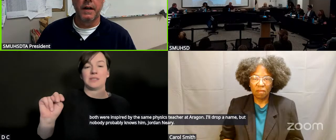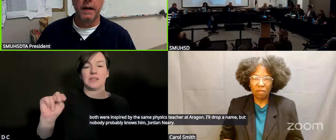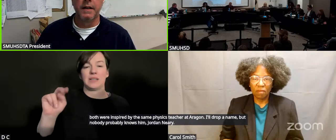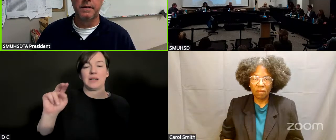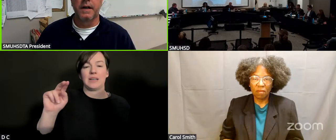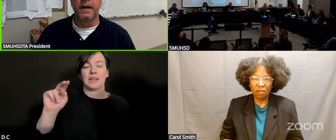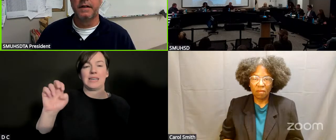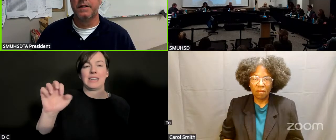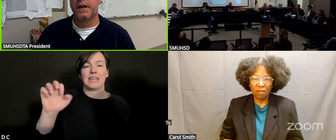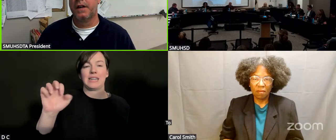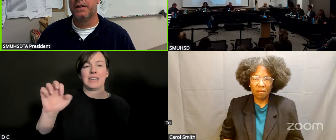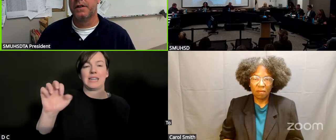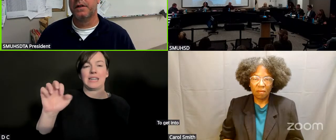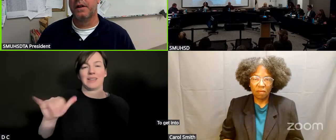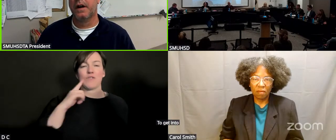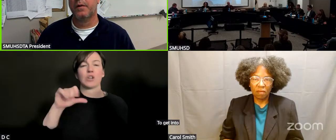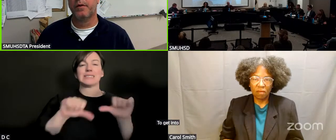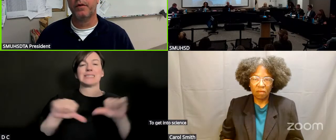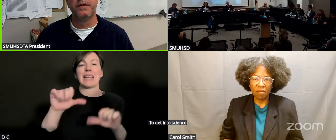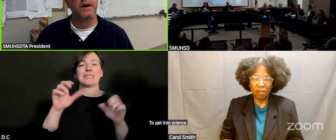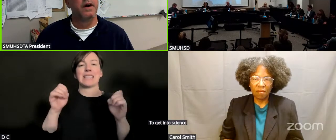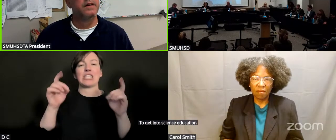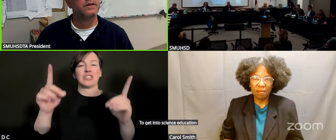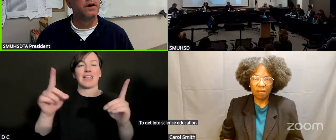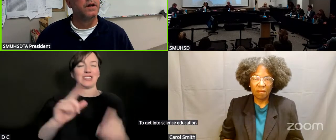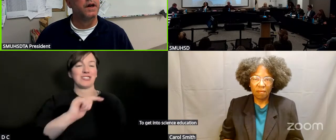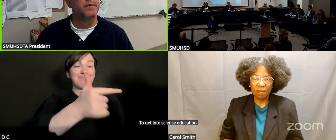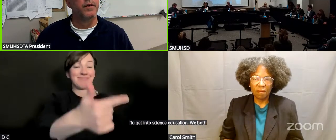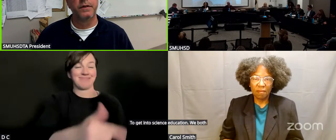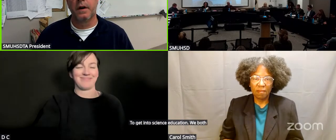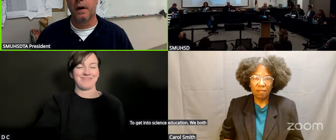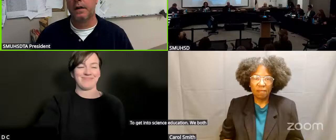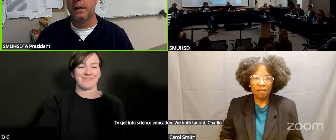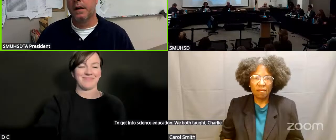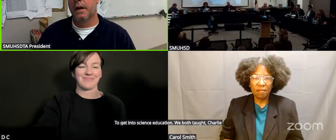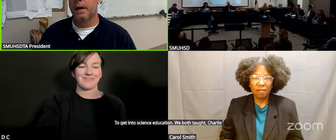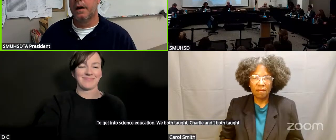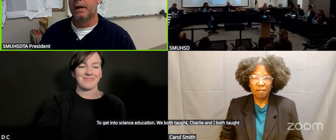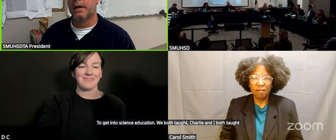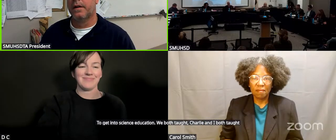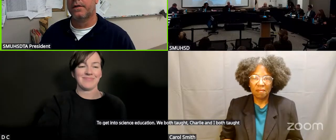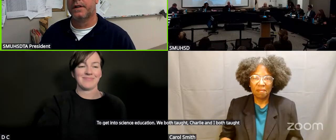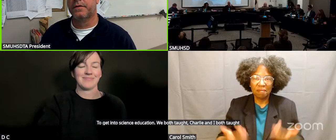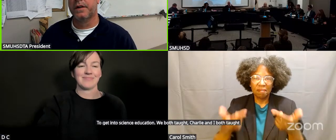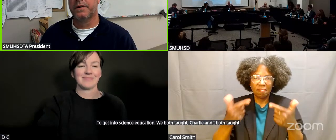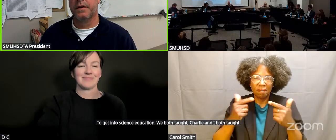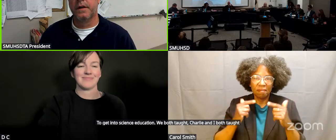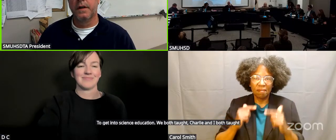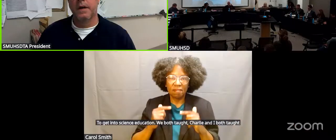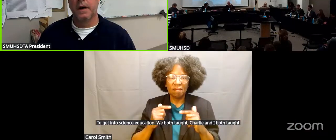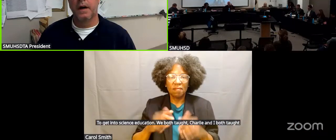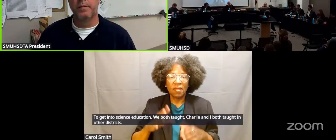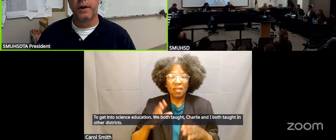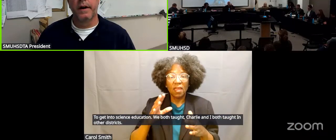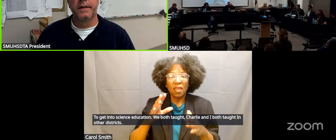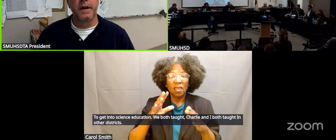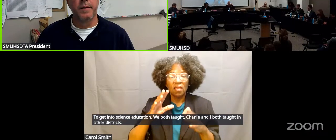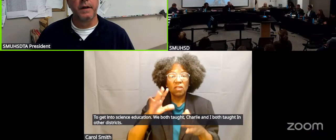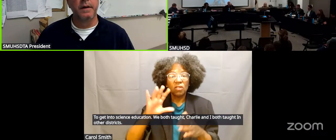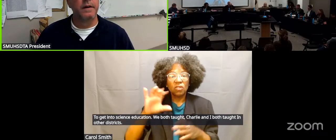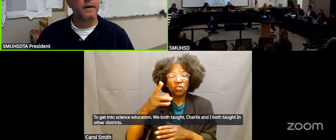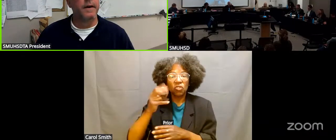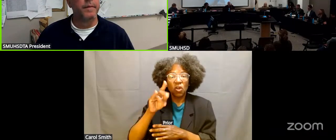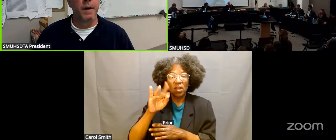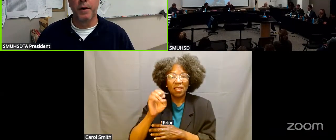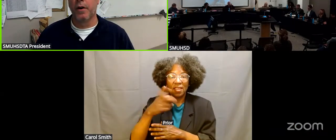To get into science education, Charlie and I both taught in other districts prior to